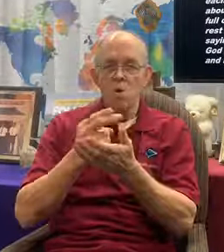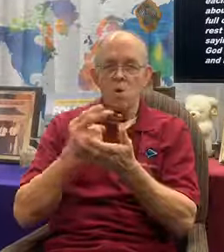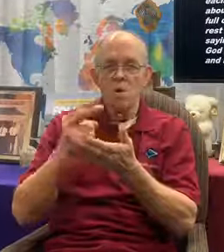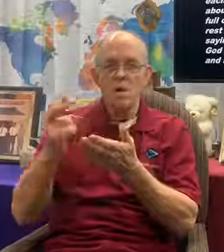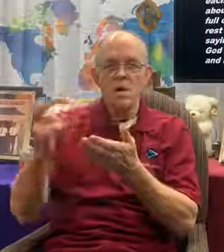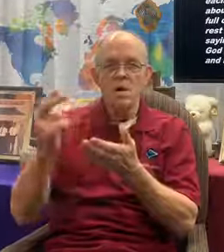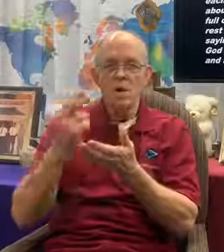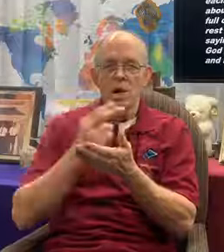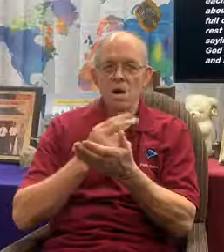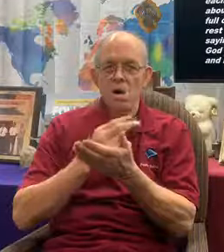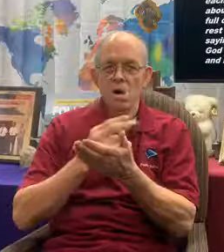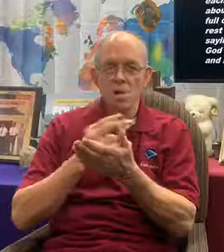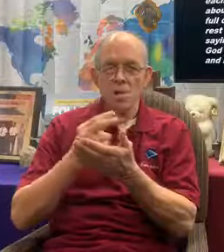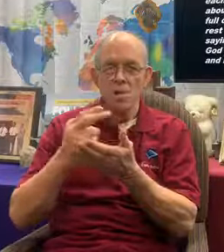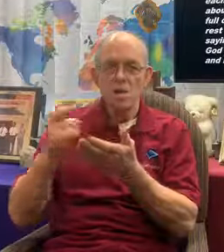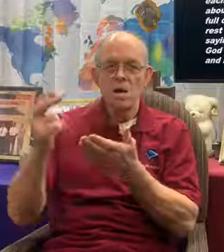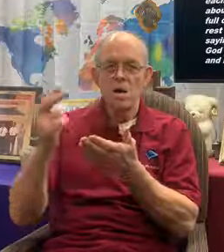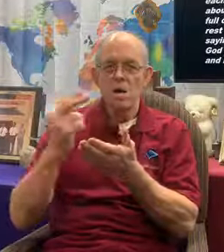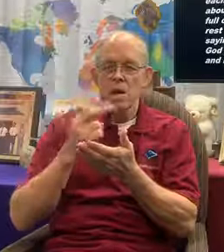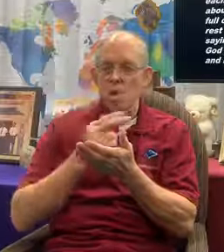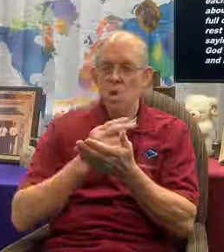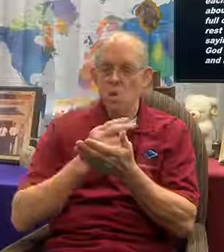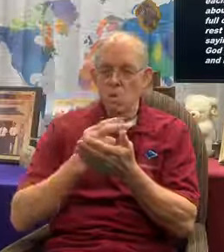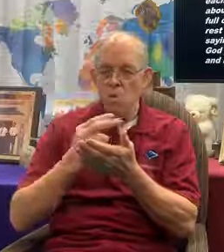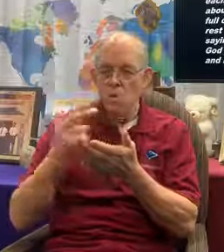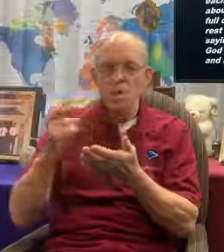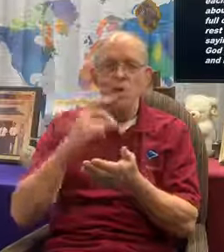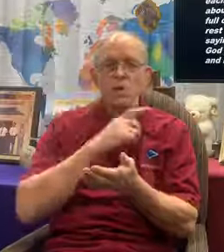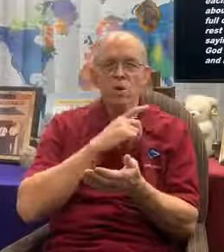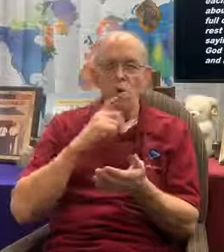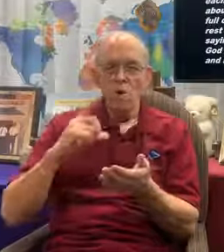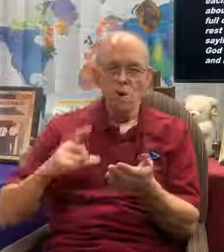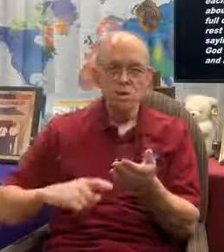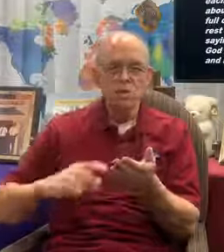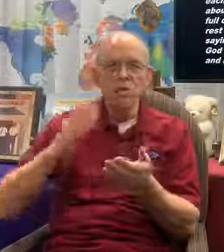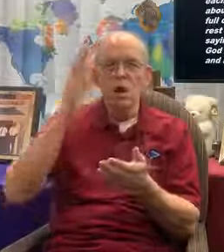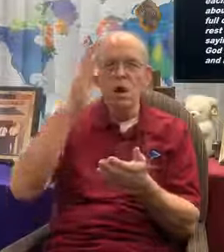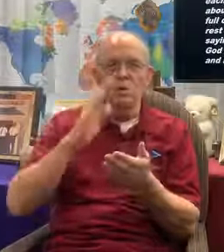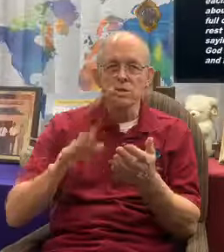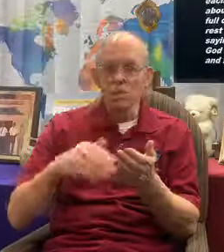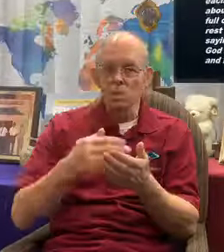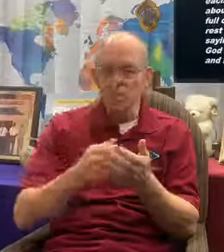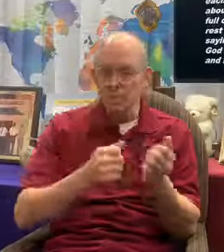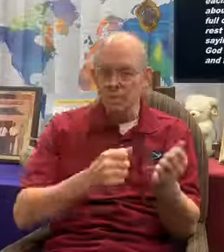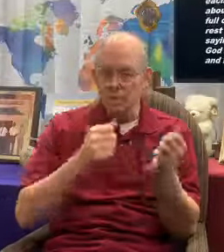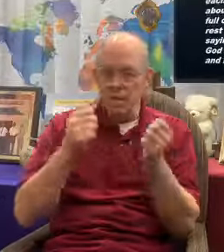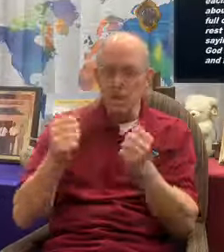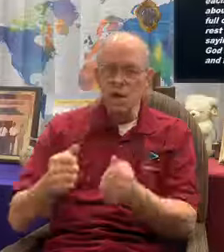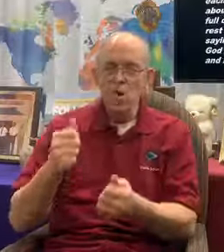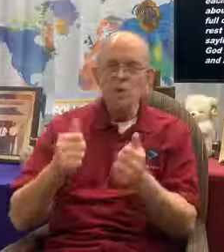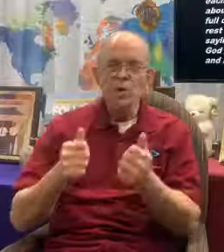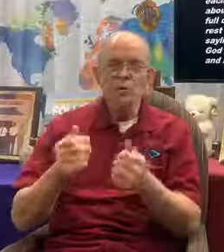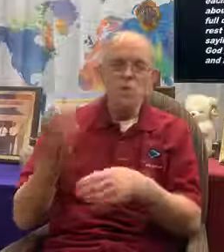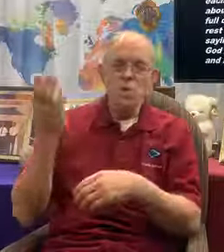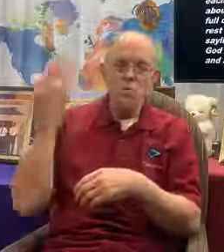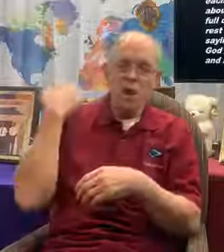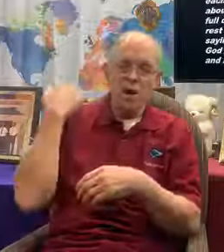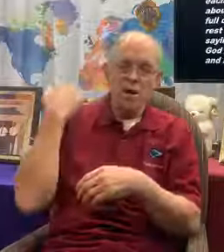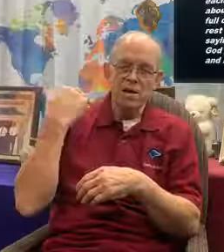Holy, holy, holy Lord God Almighty, which was